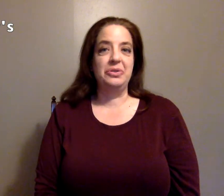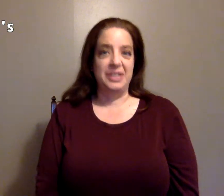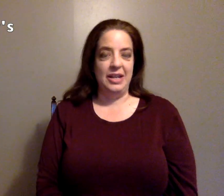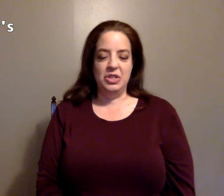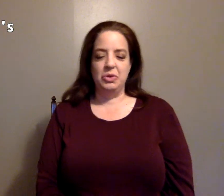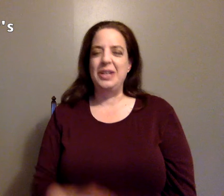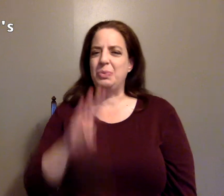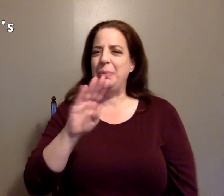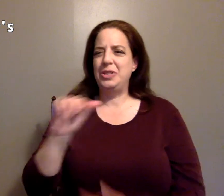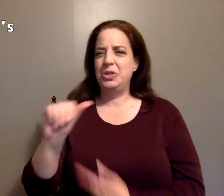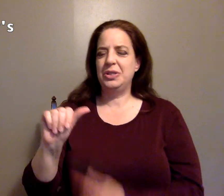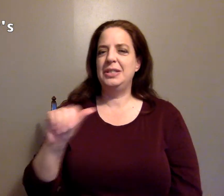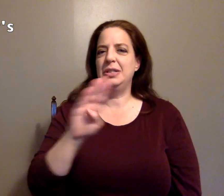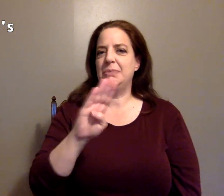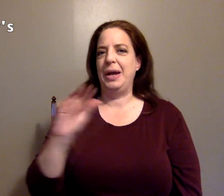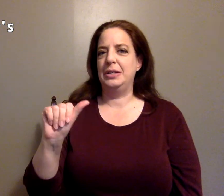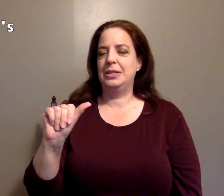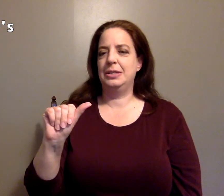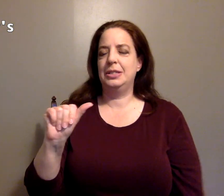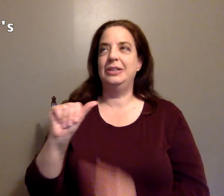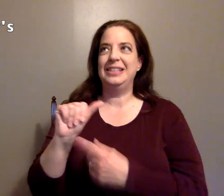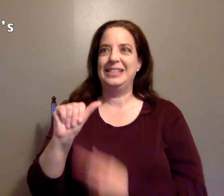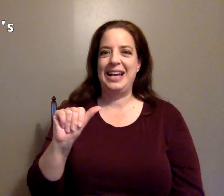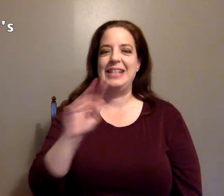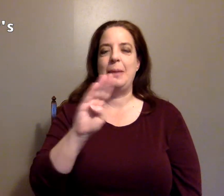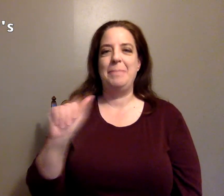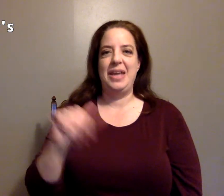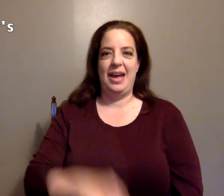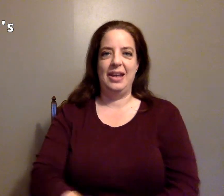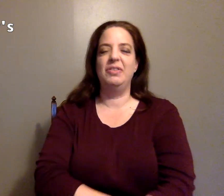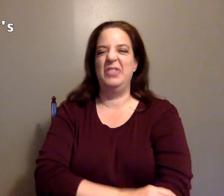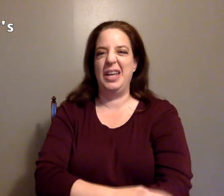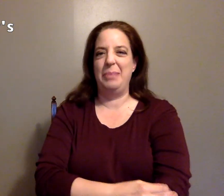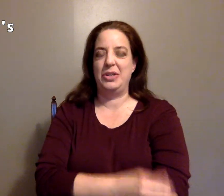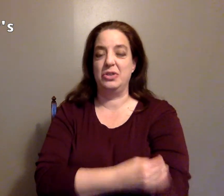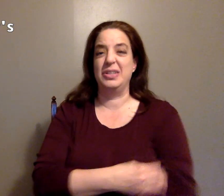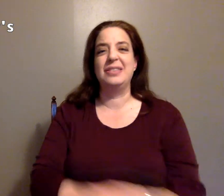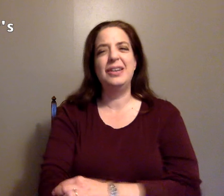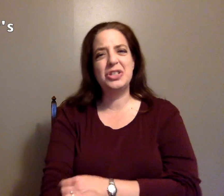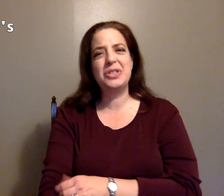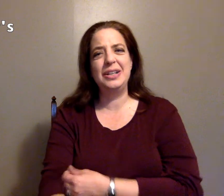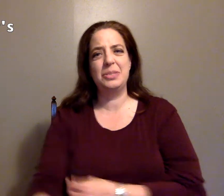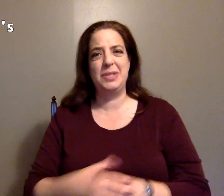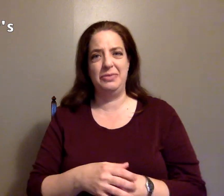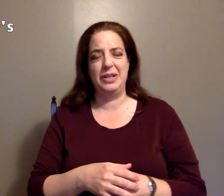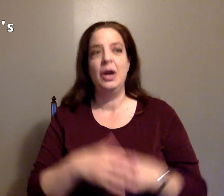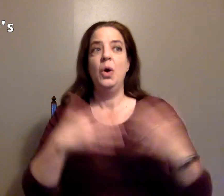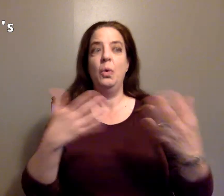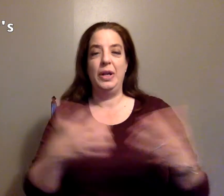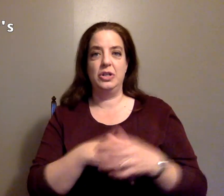Science degree as well, but it's usually still signed BA, even if you get a Bachelor of Science, unless you're telling specific what your degree